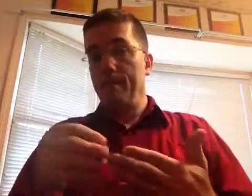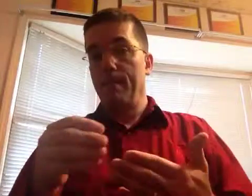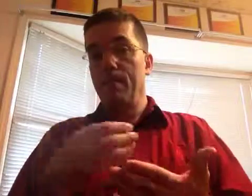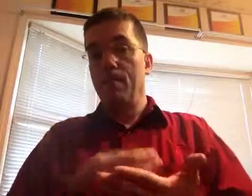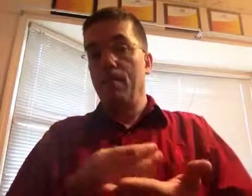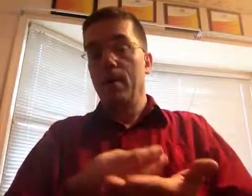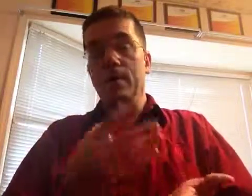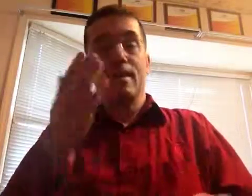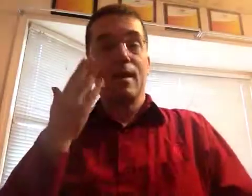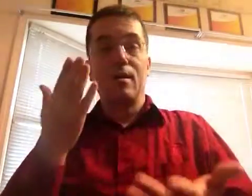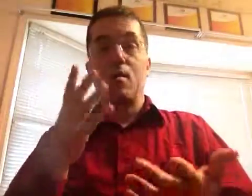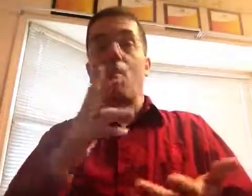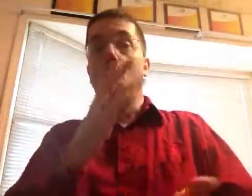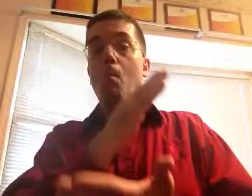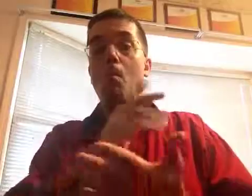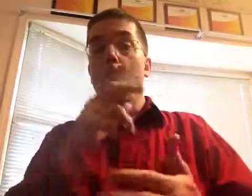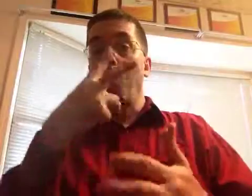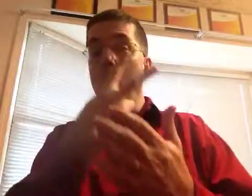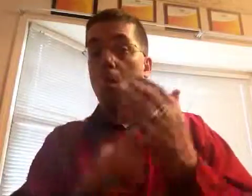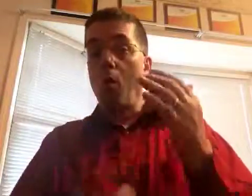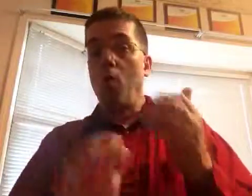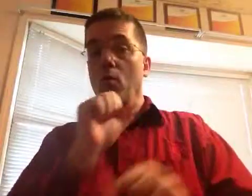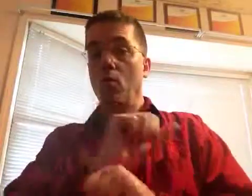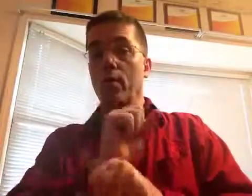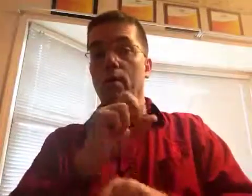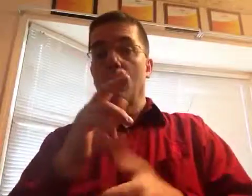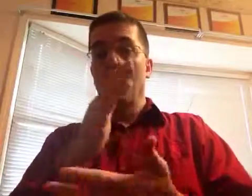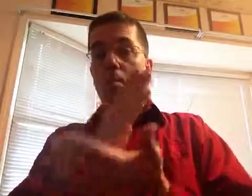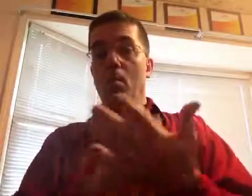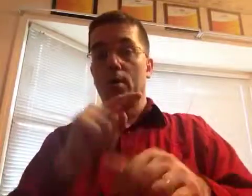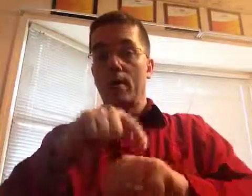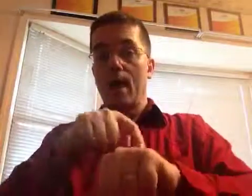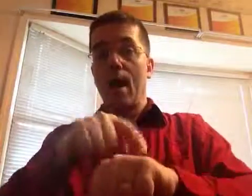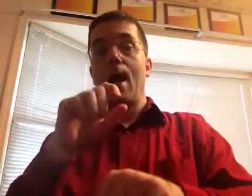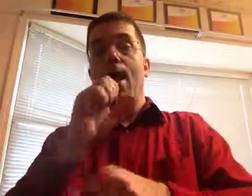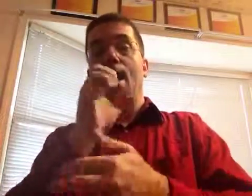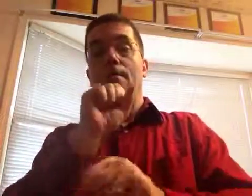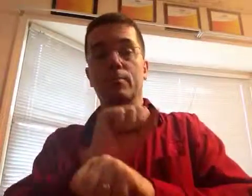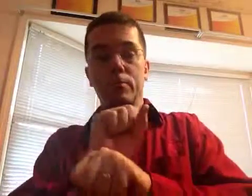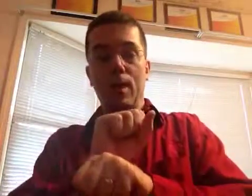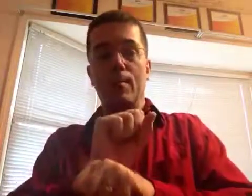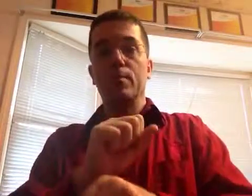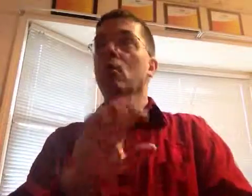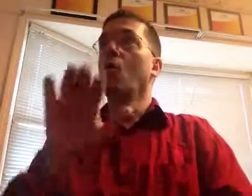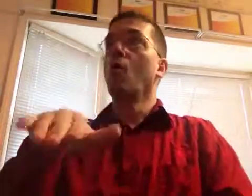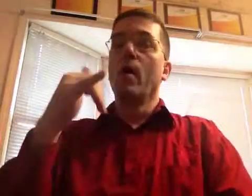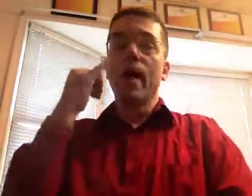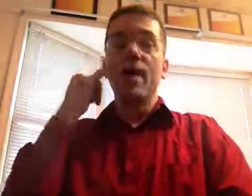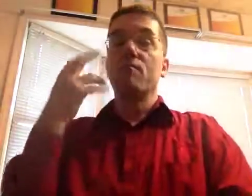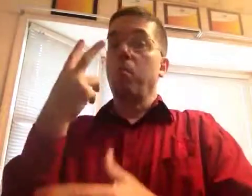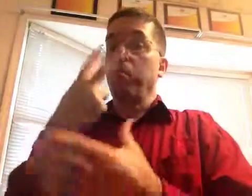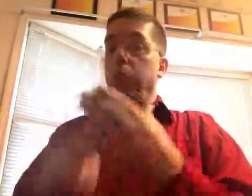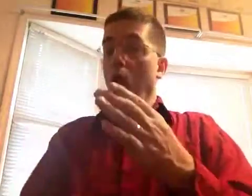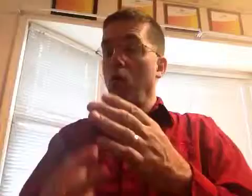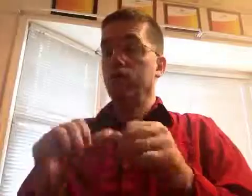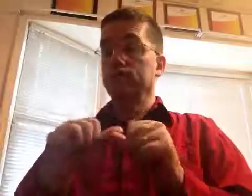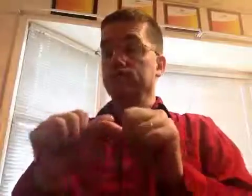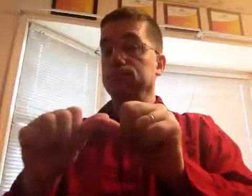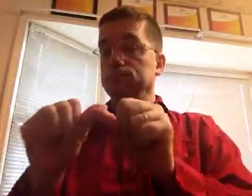do both work part-time jobs. Mm-hmm. And so, if they were to both continue doing exactly what they're doing, and you